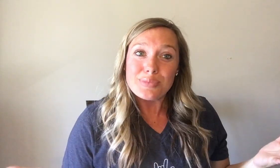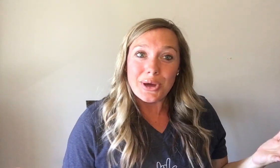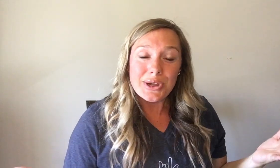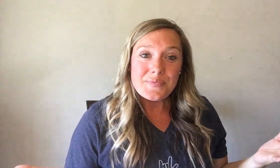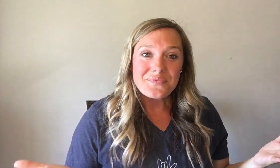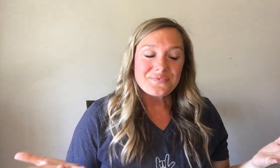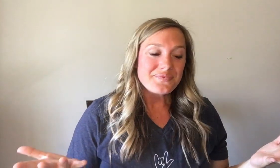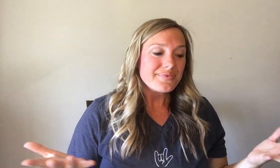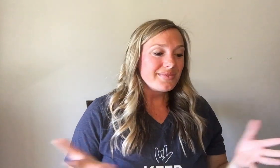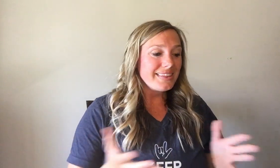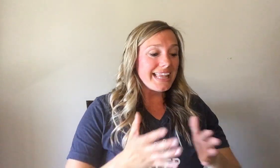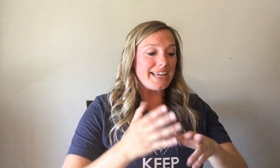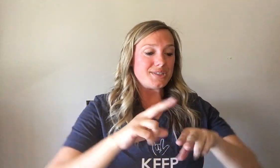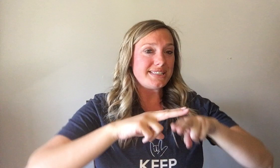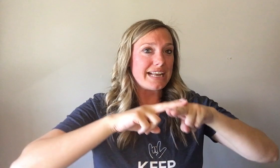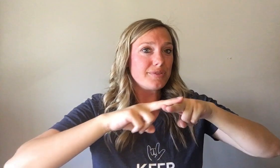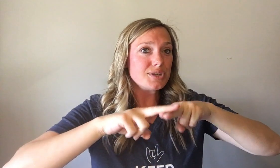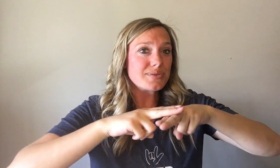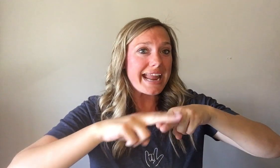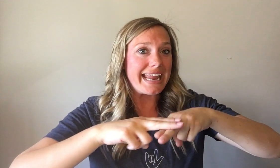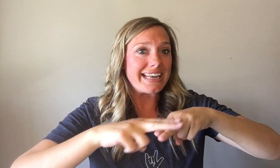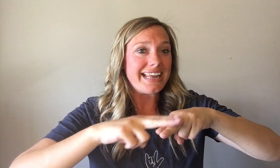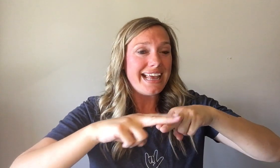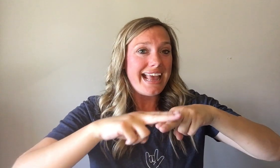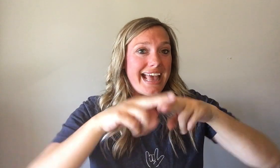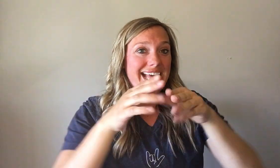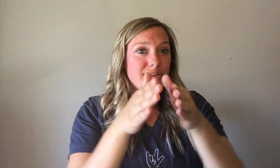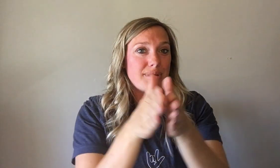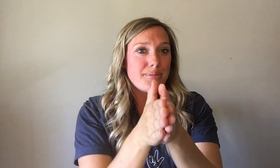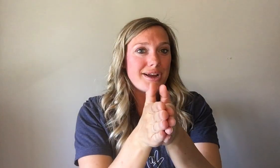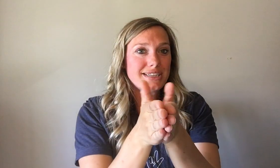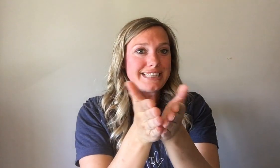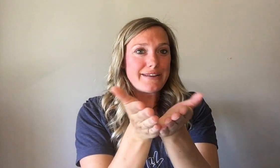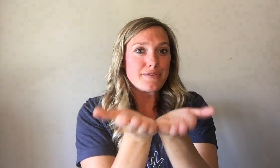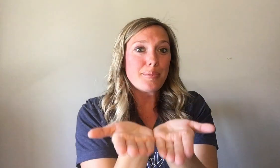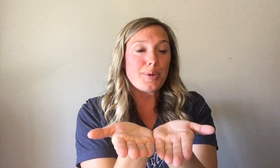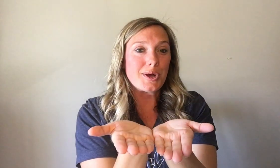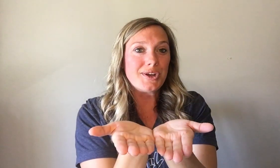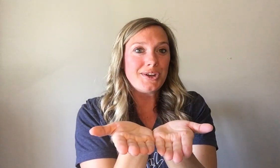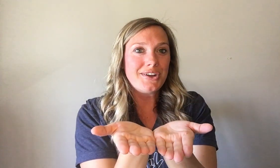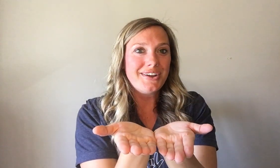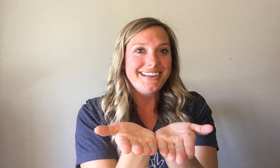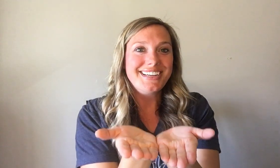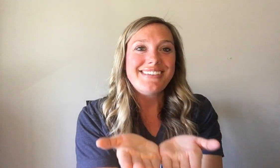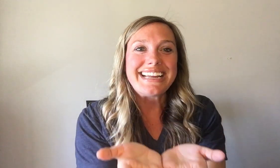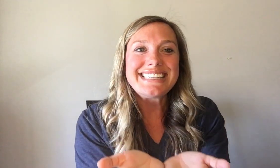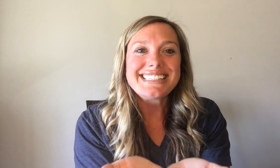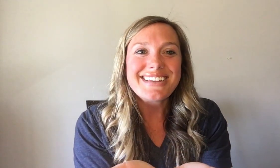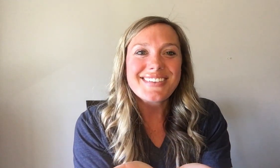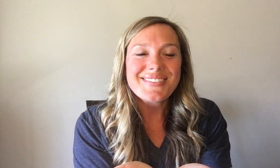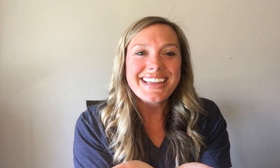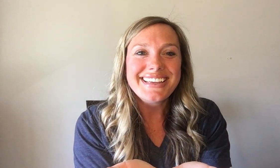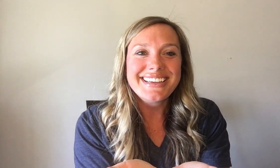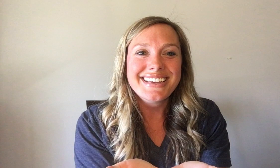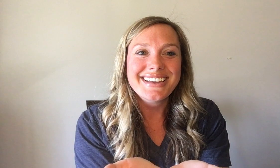book. Here's a sign for train, and remember our sign for book. You ready to sing with me?